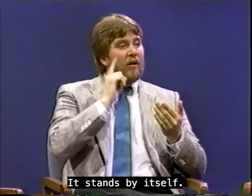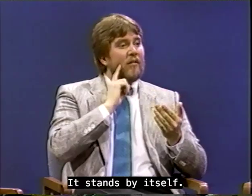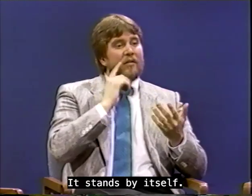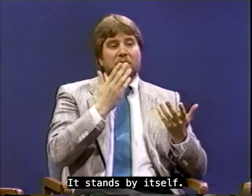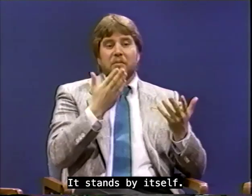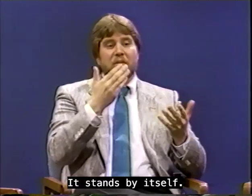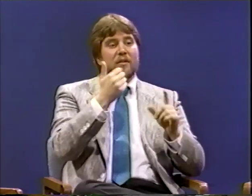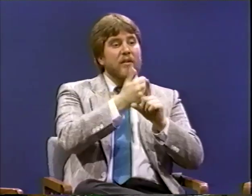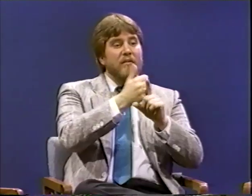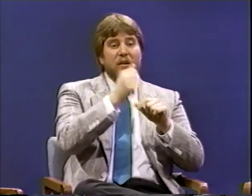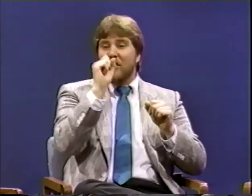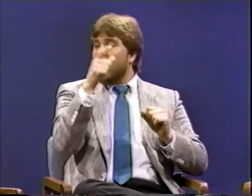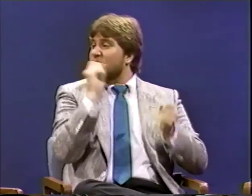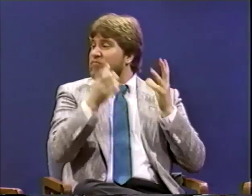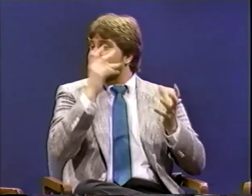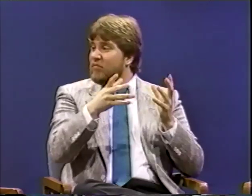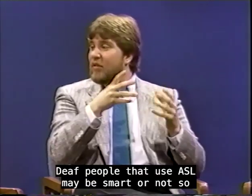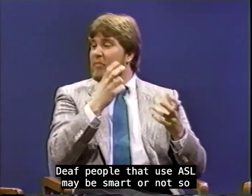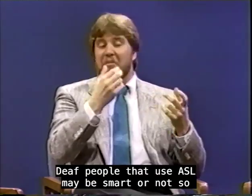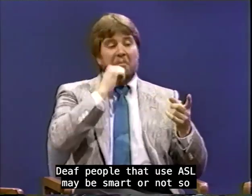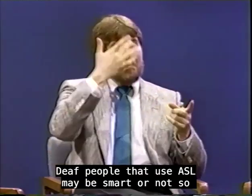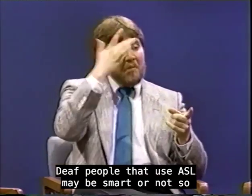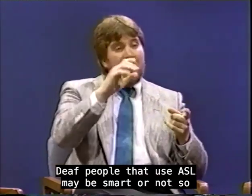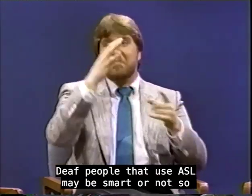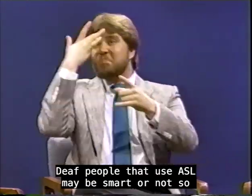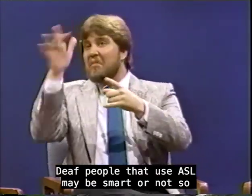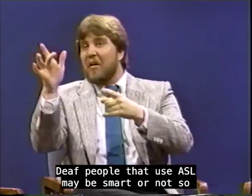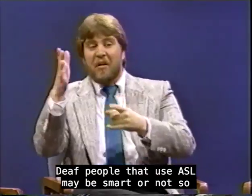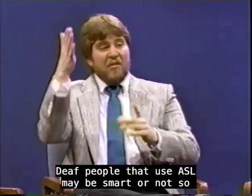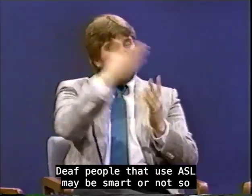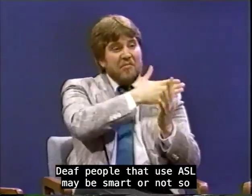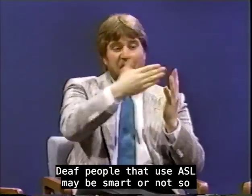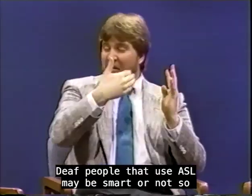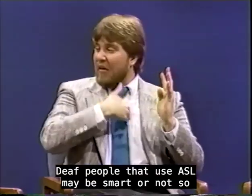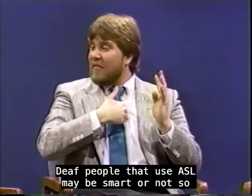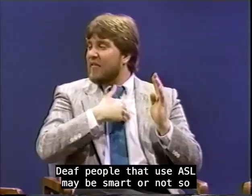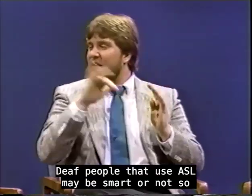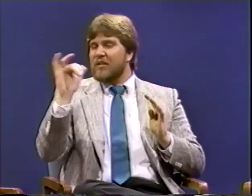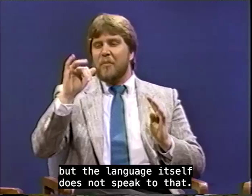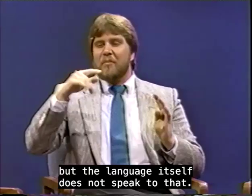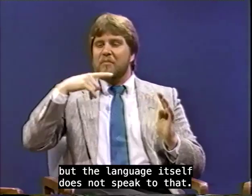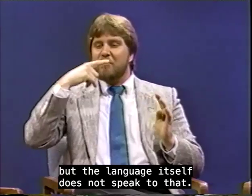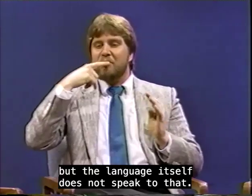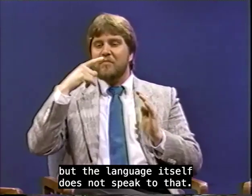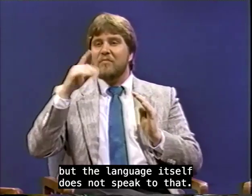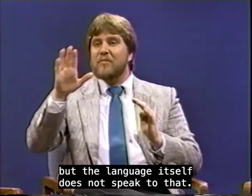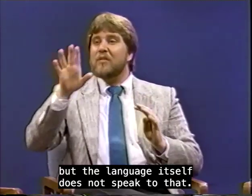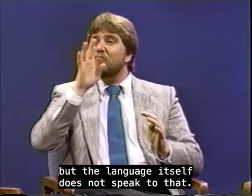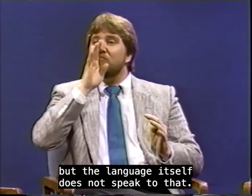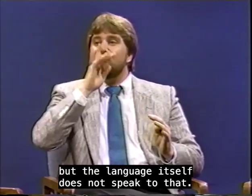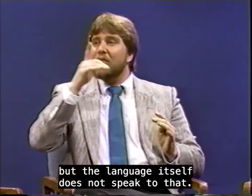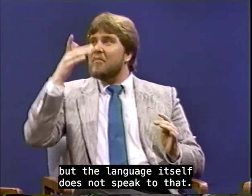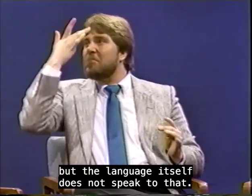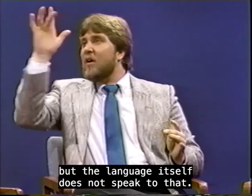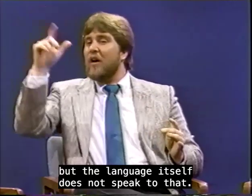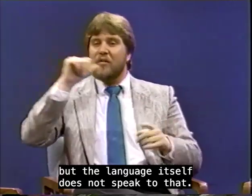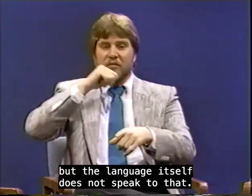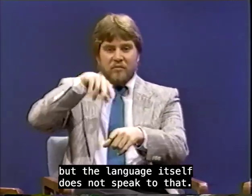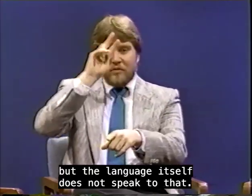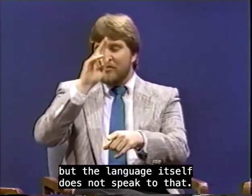by itself. Deaf people that use ASL may be smart or not so smart, but the language itself does not speak to that.